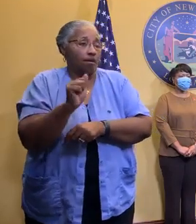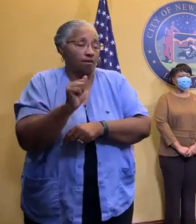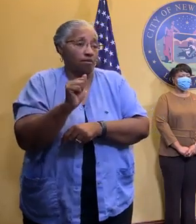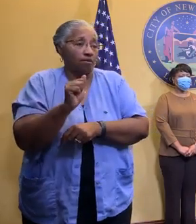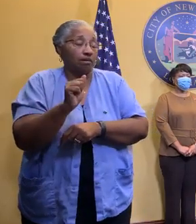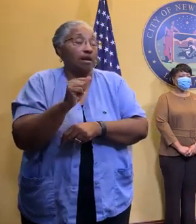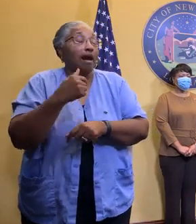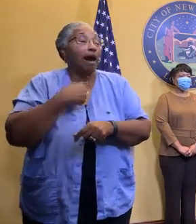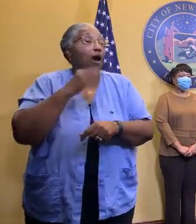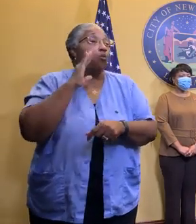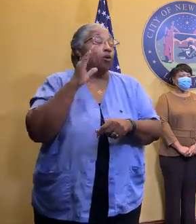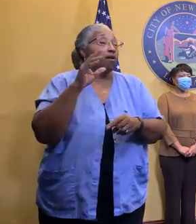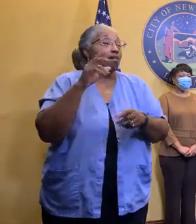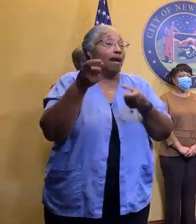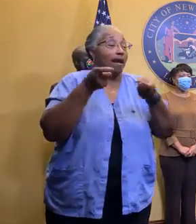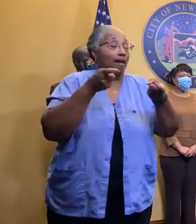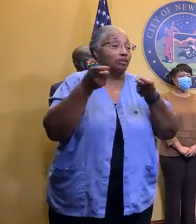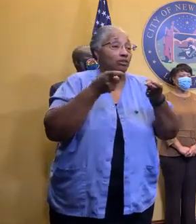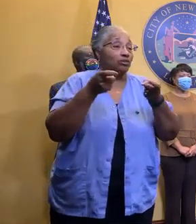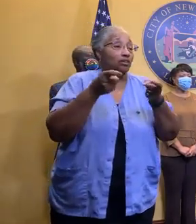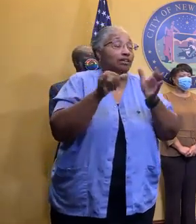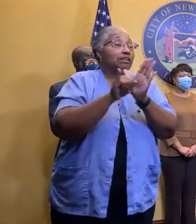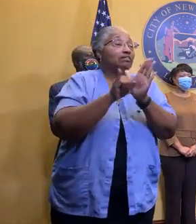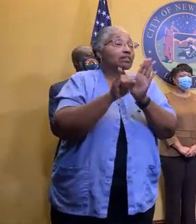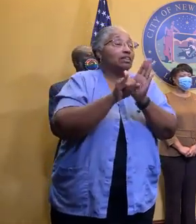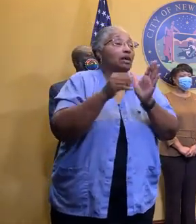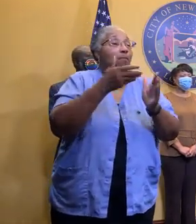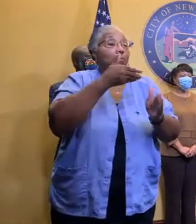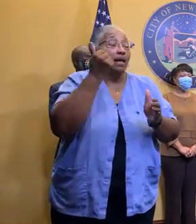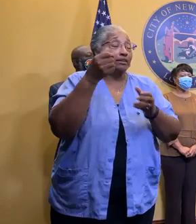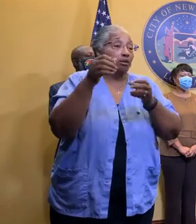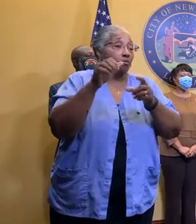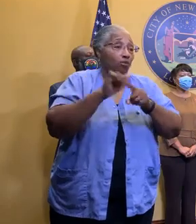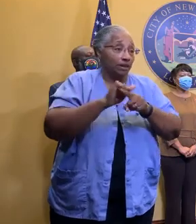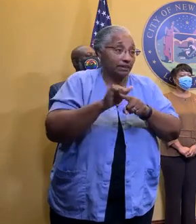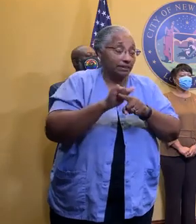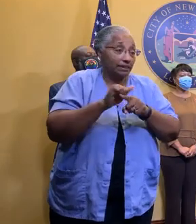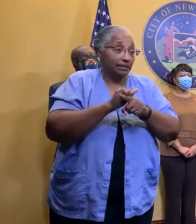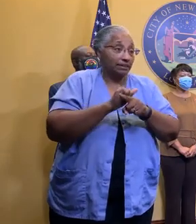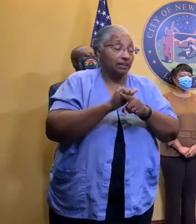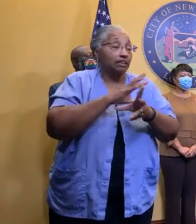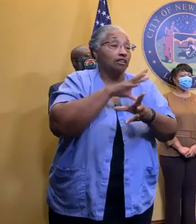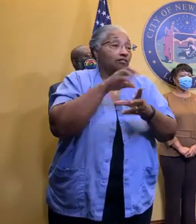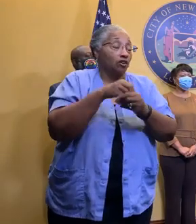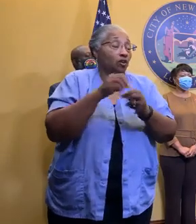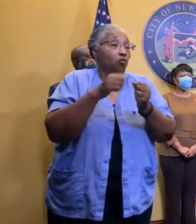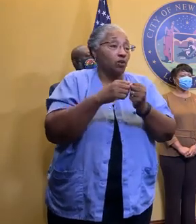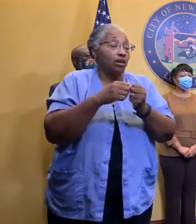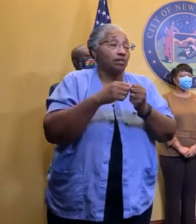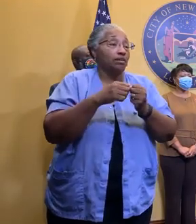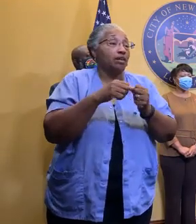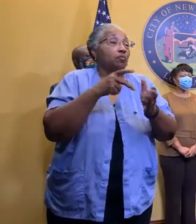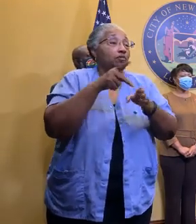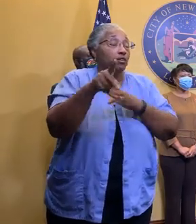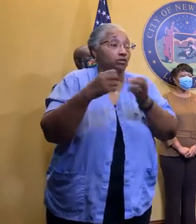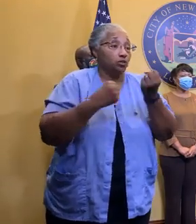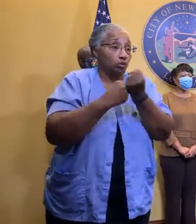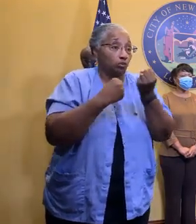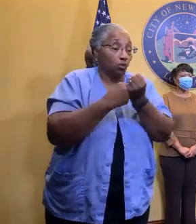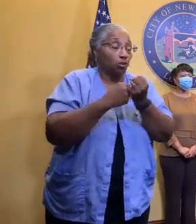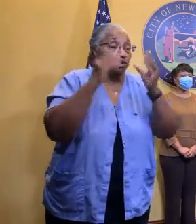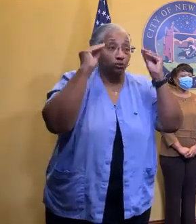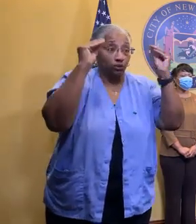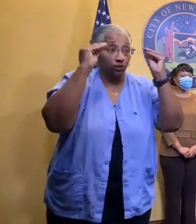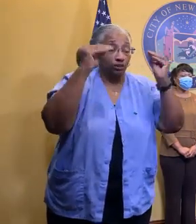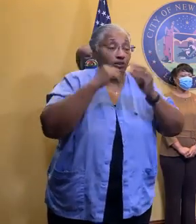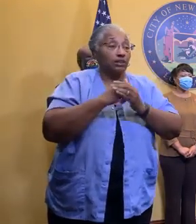I will handle the identification of best practices, identification and engagement of professional support and instruction,